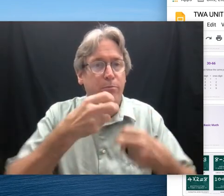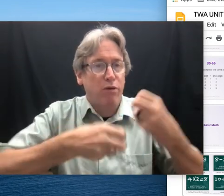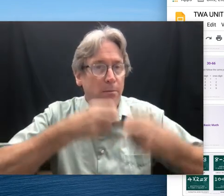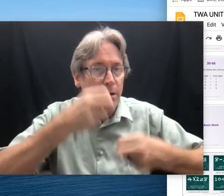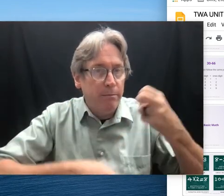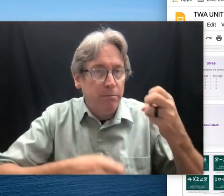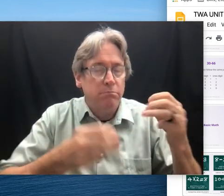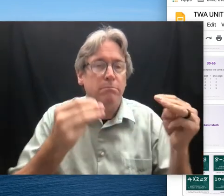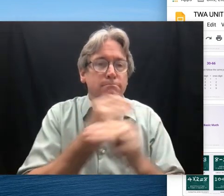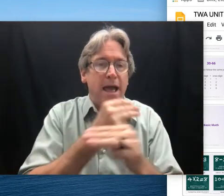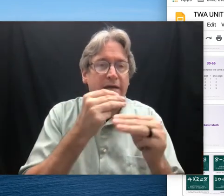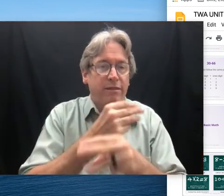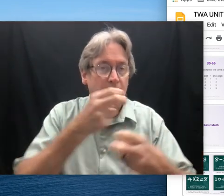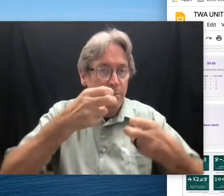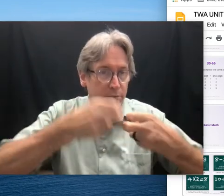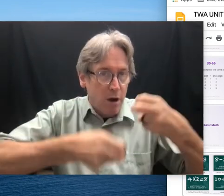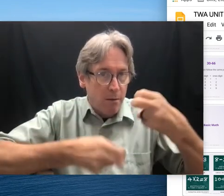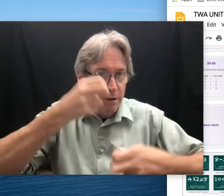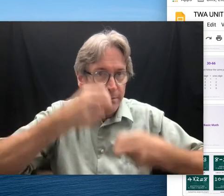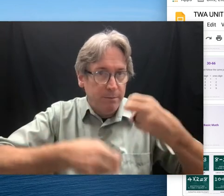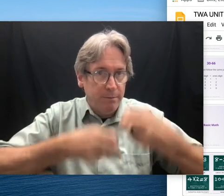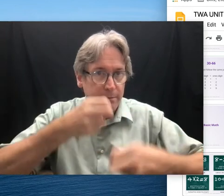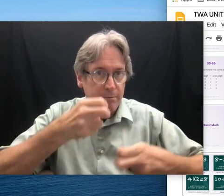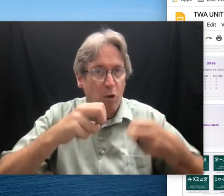math problem.